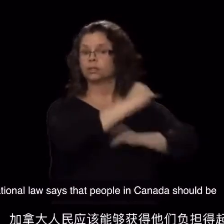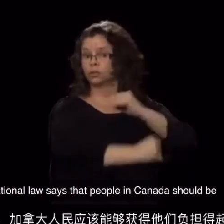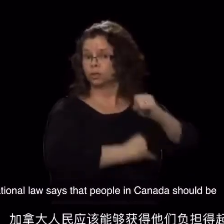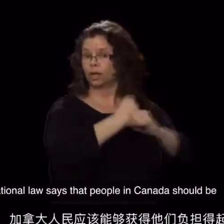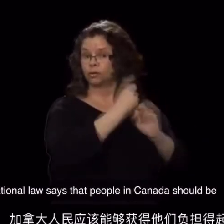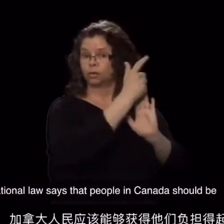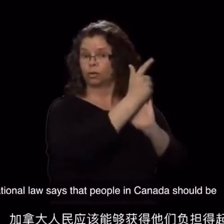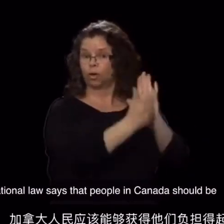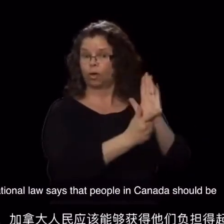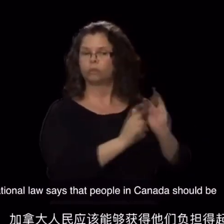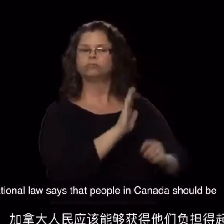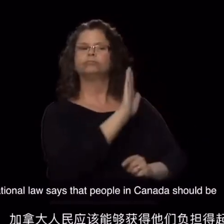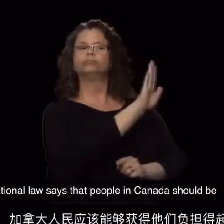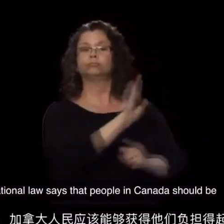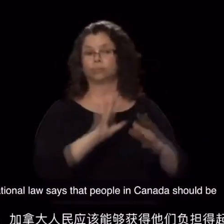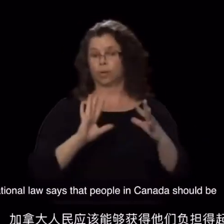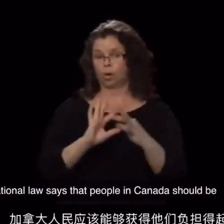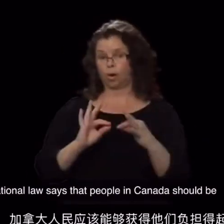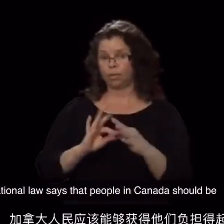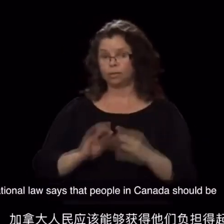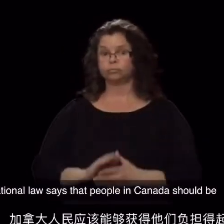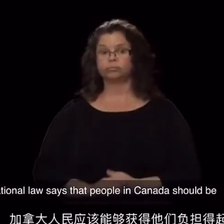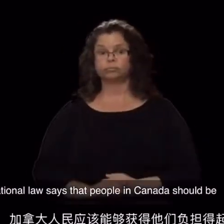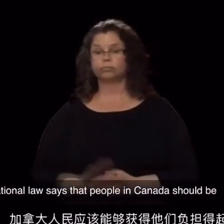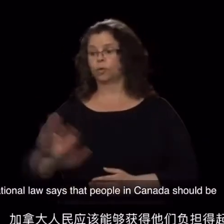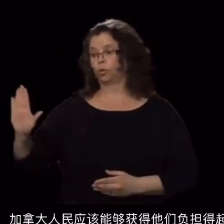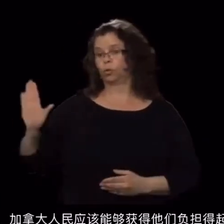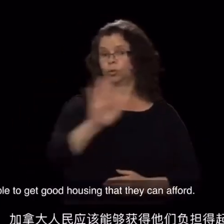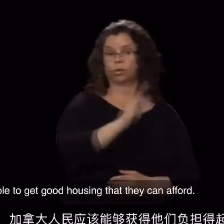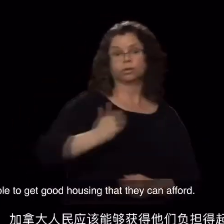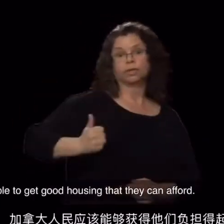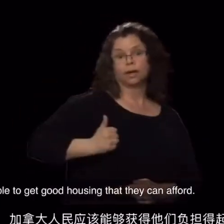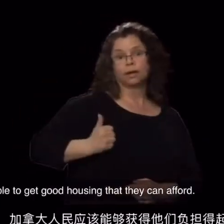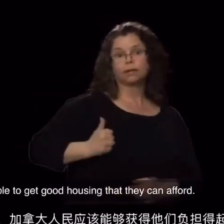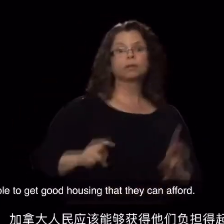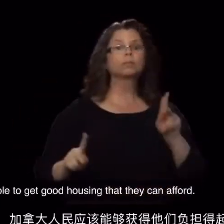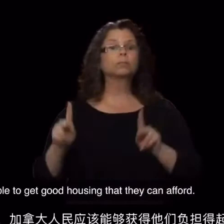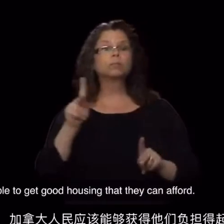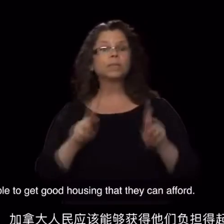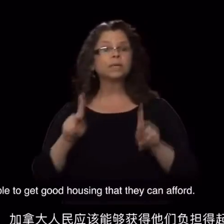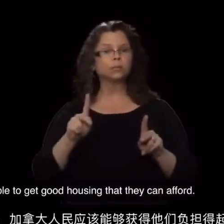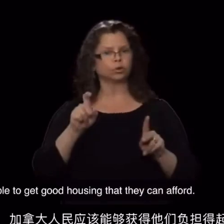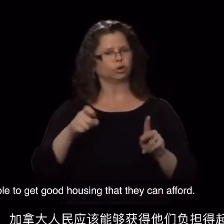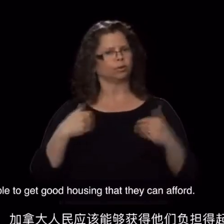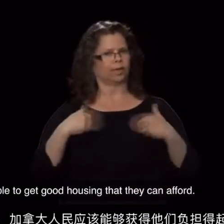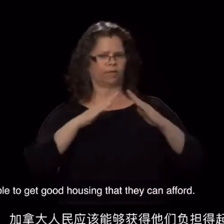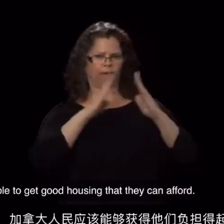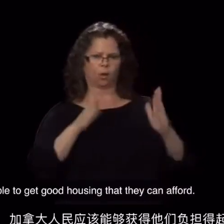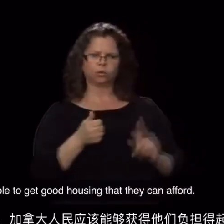International law says that people in Canada should be able to get good housing that they can afford.